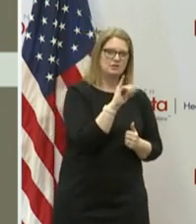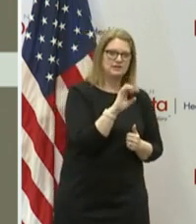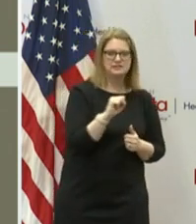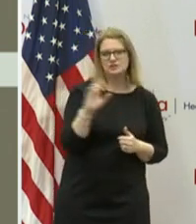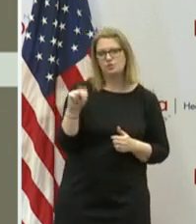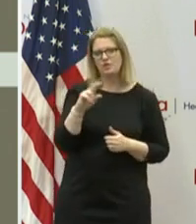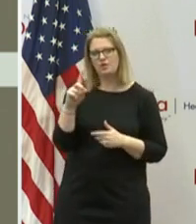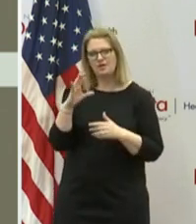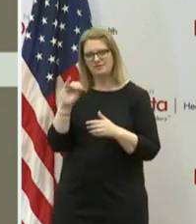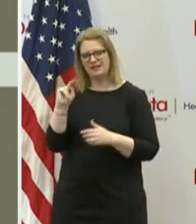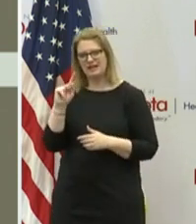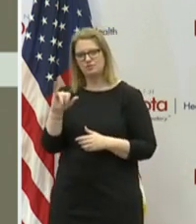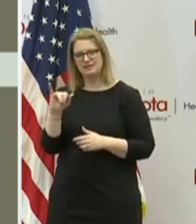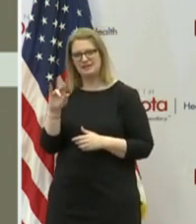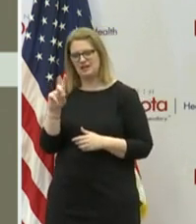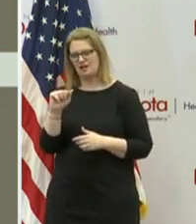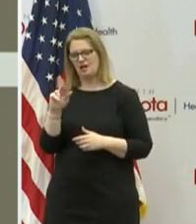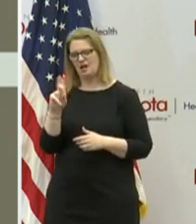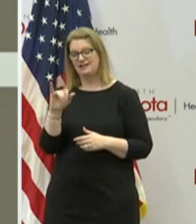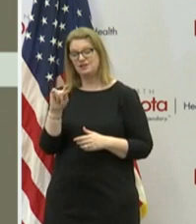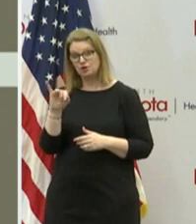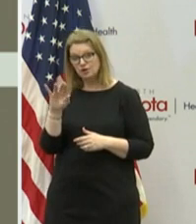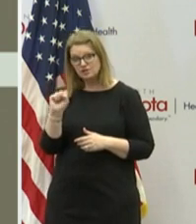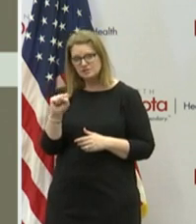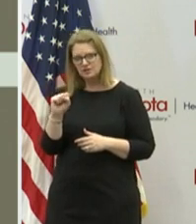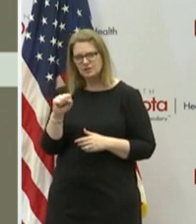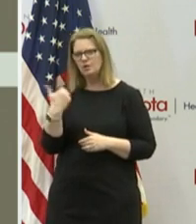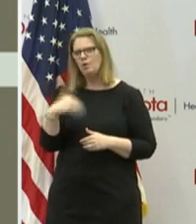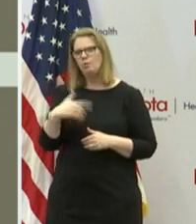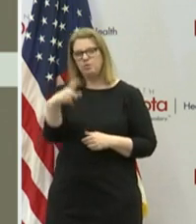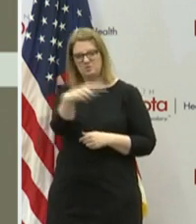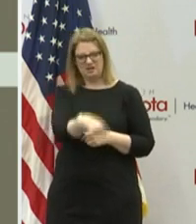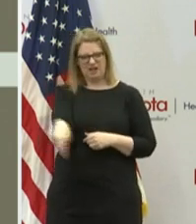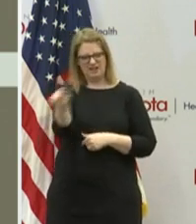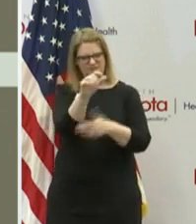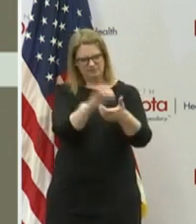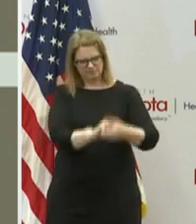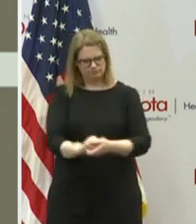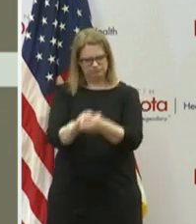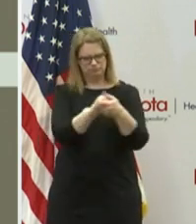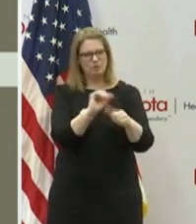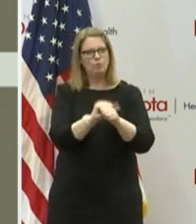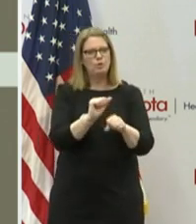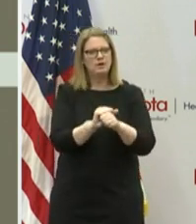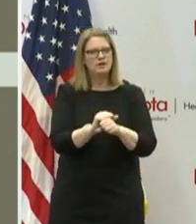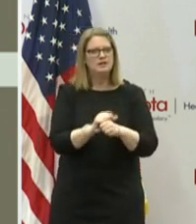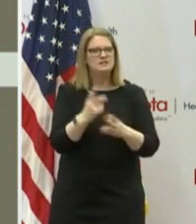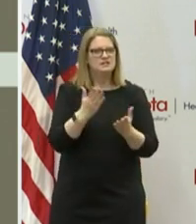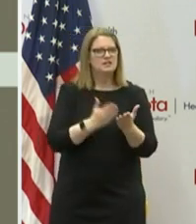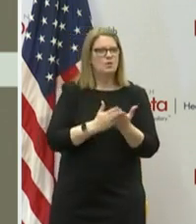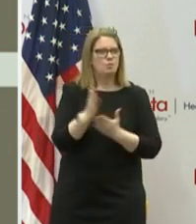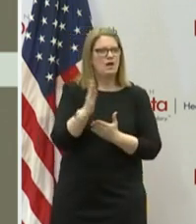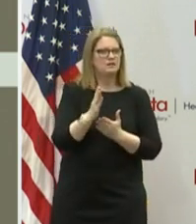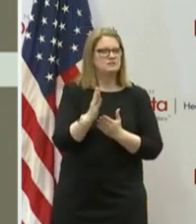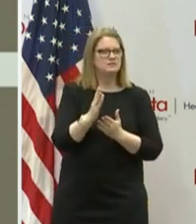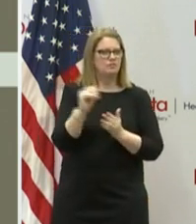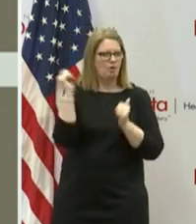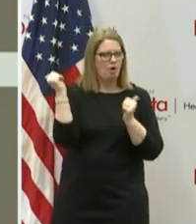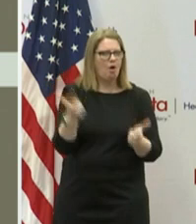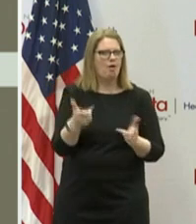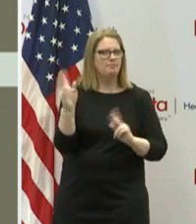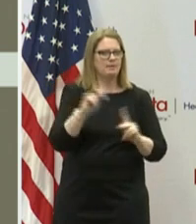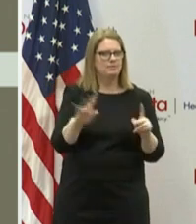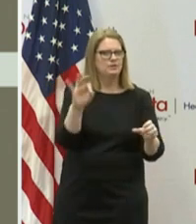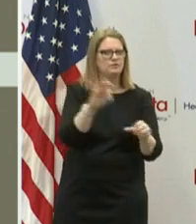County Auditors, for helping all the work that they're doing to ensure the right of every eligible North Dakotan voter to be able to cast a